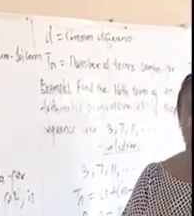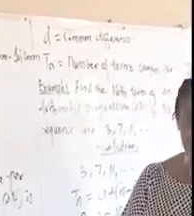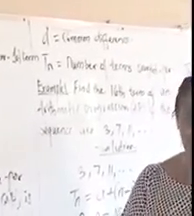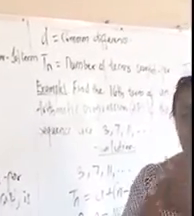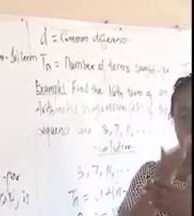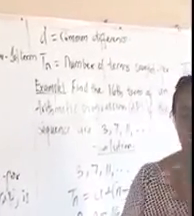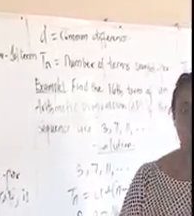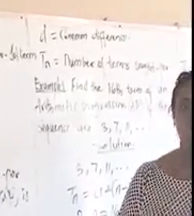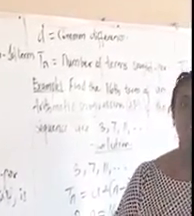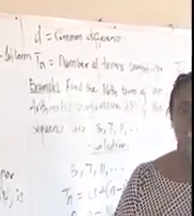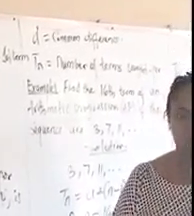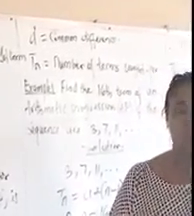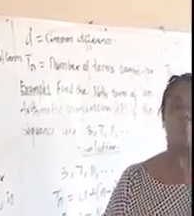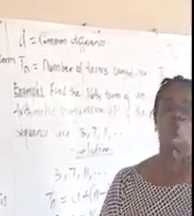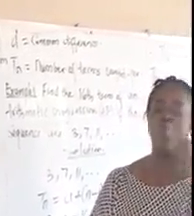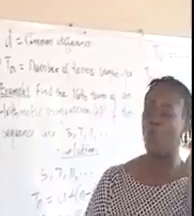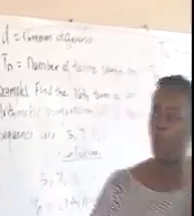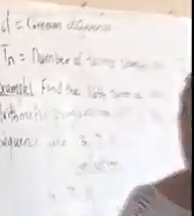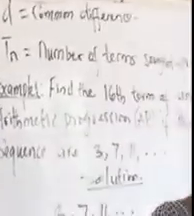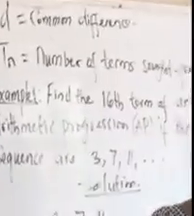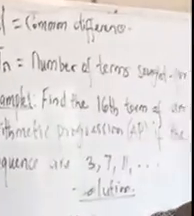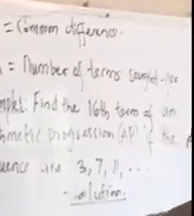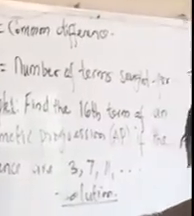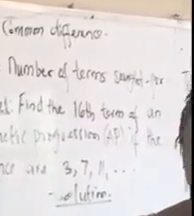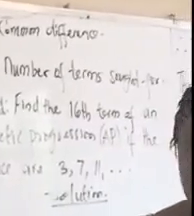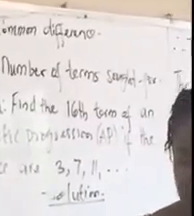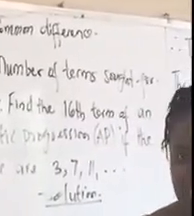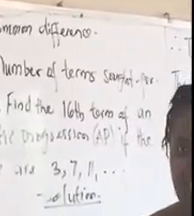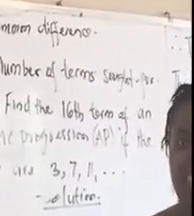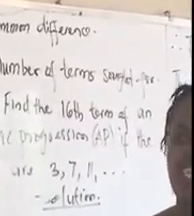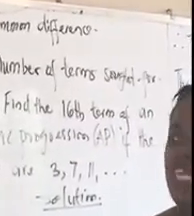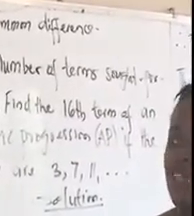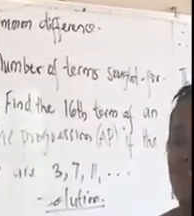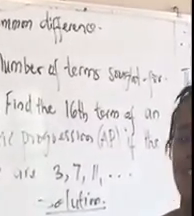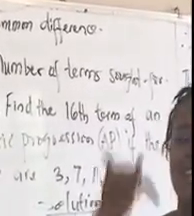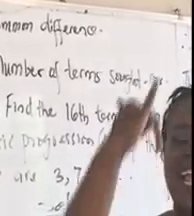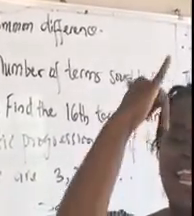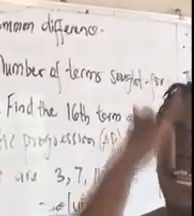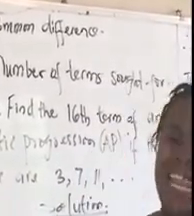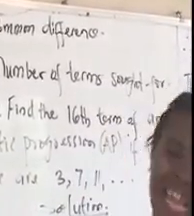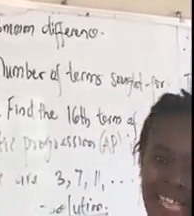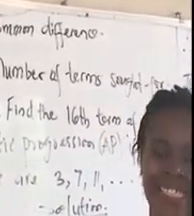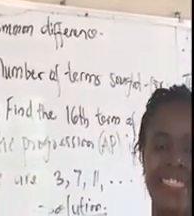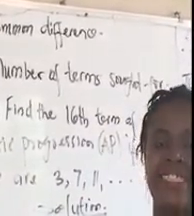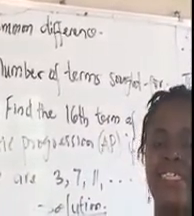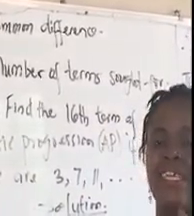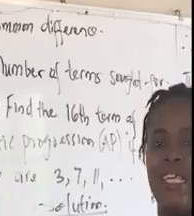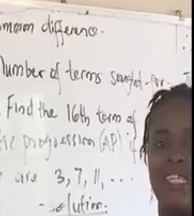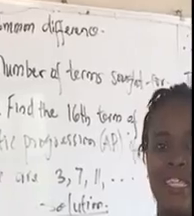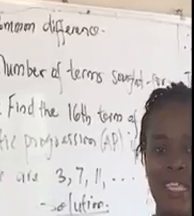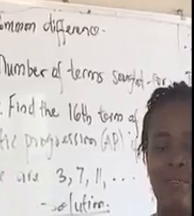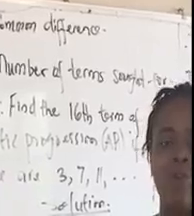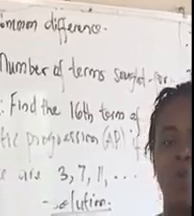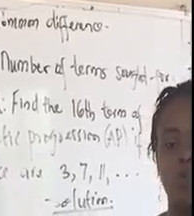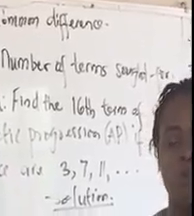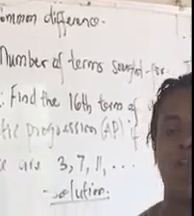said, it also represents what? The last term, and then it's called the number of terms sought for. From the questions